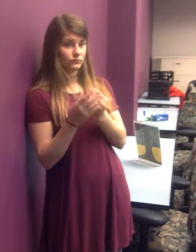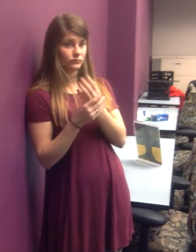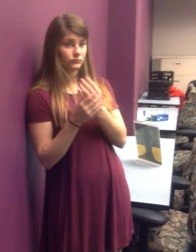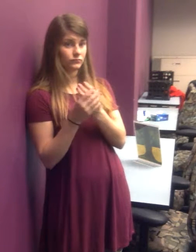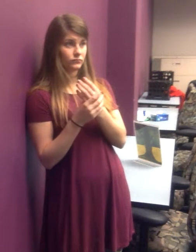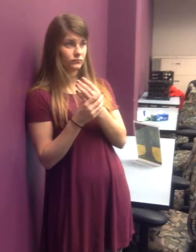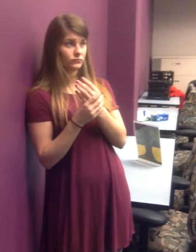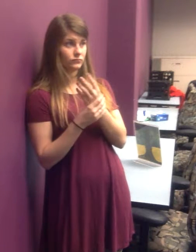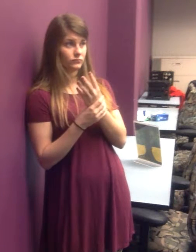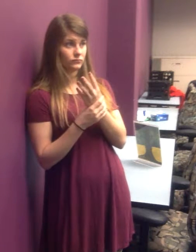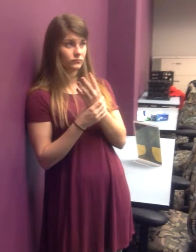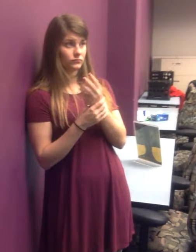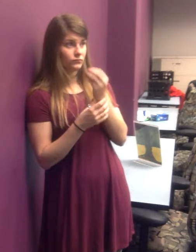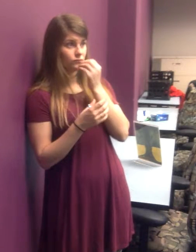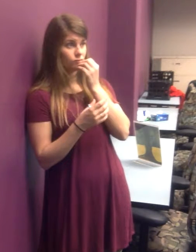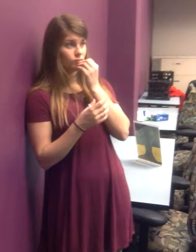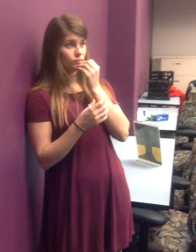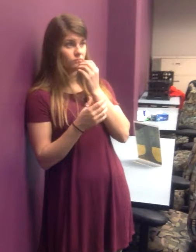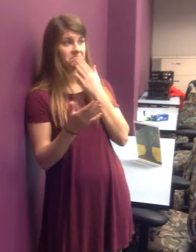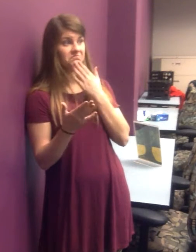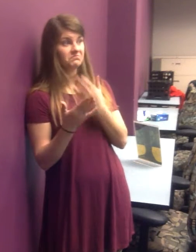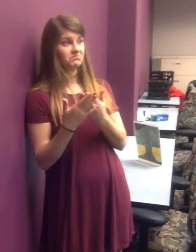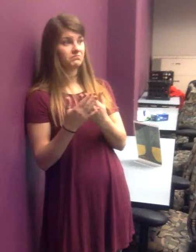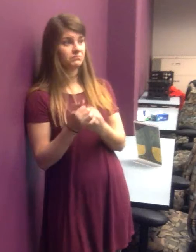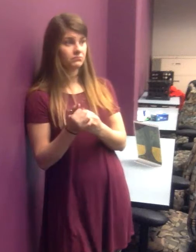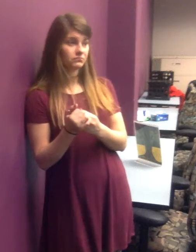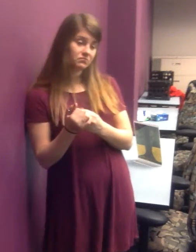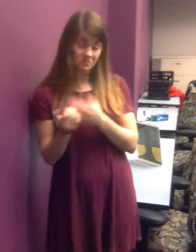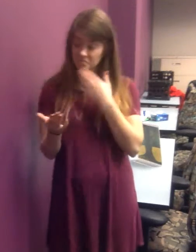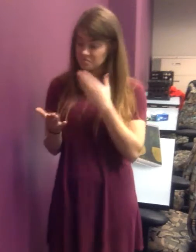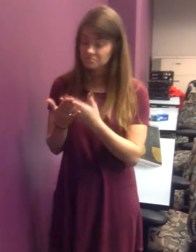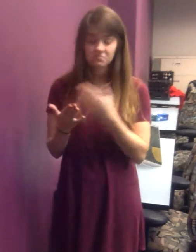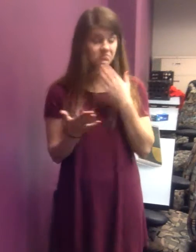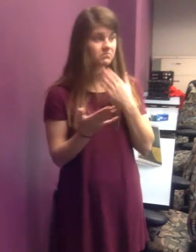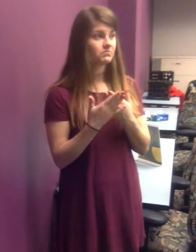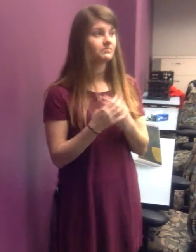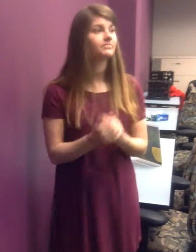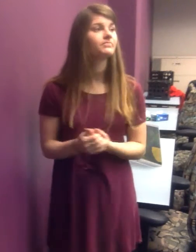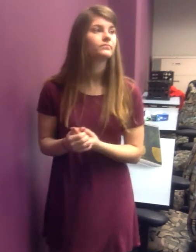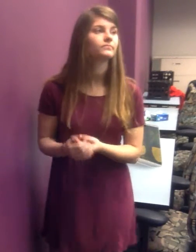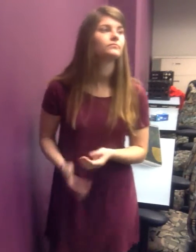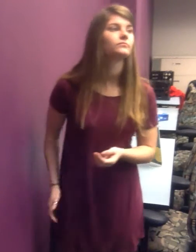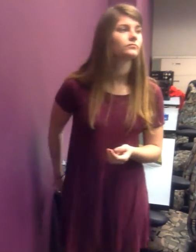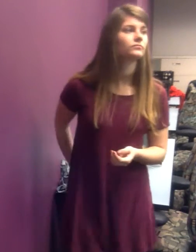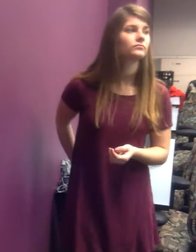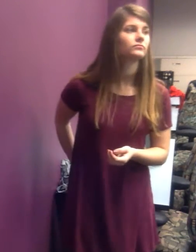Cook co-sponsored a bill to compel North Carolina to disregard scientific warnings about climate change. It was written by